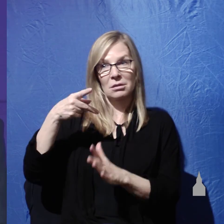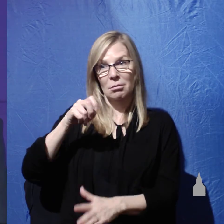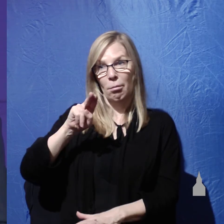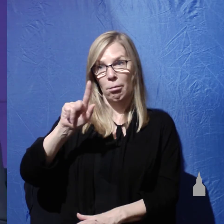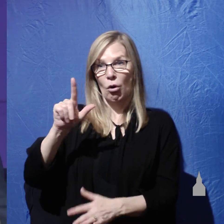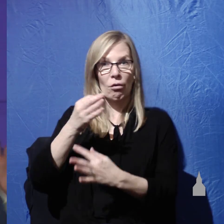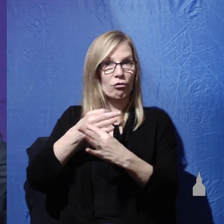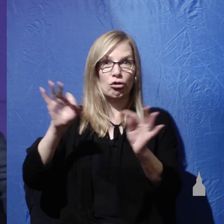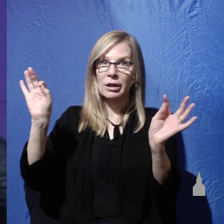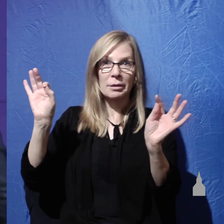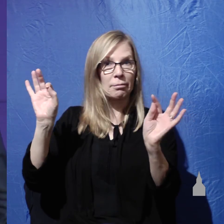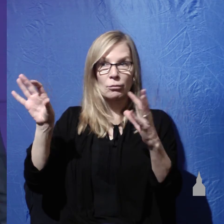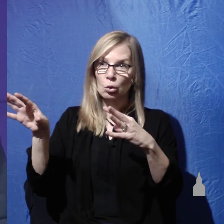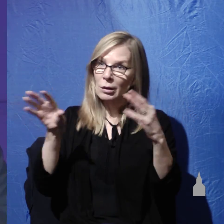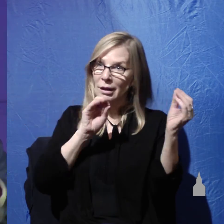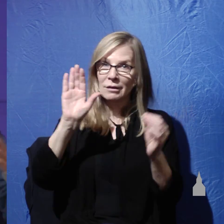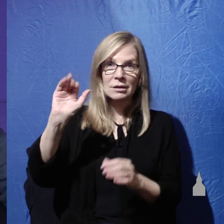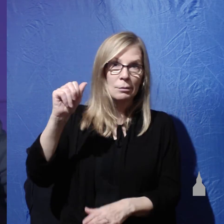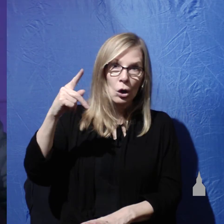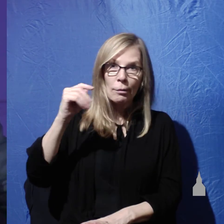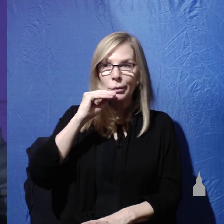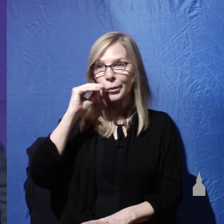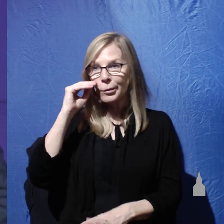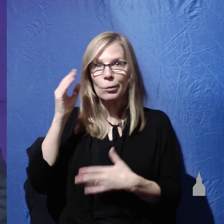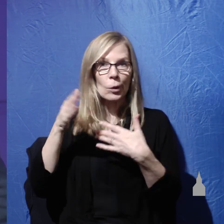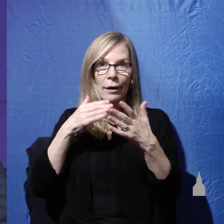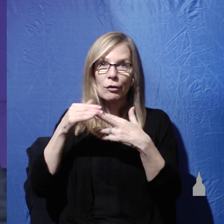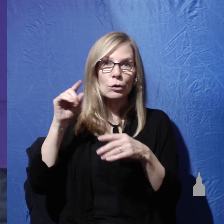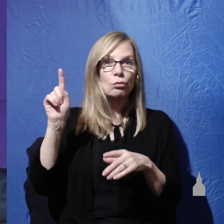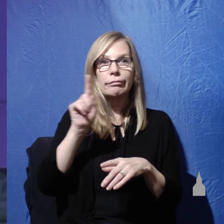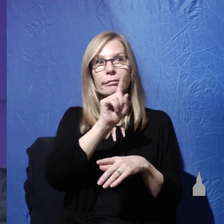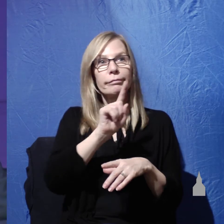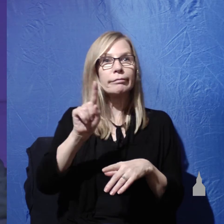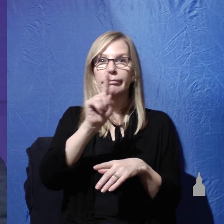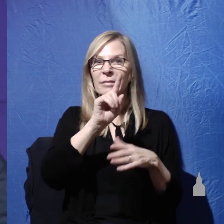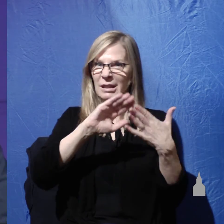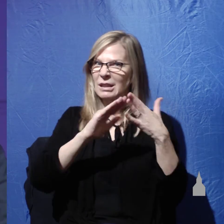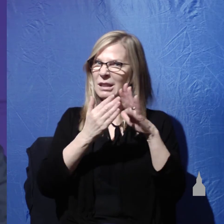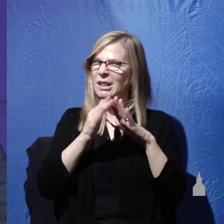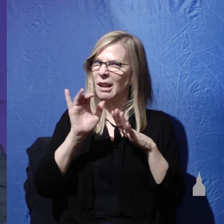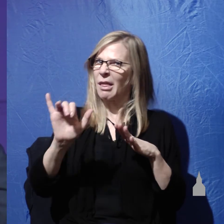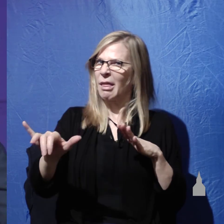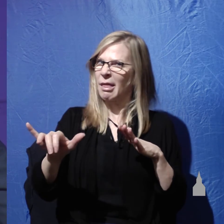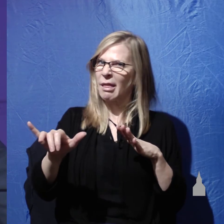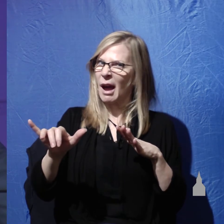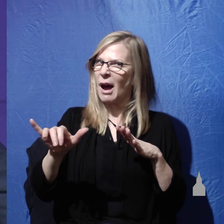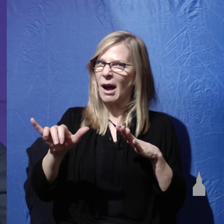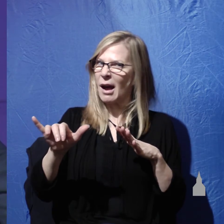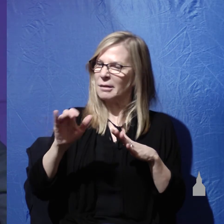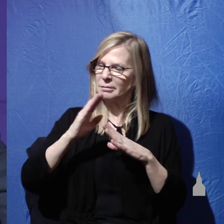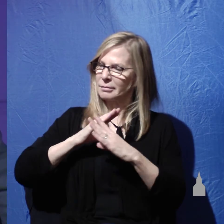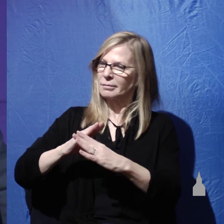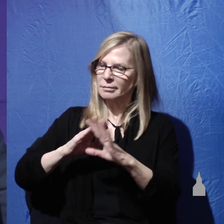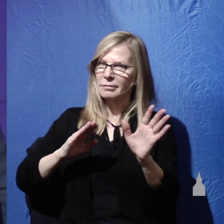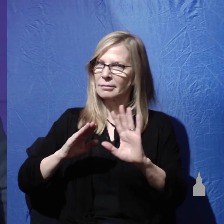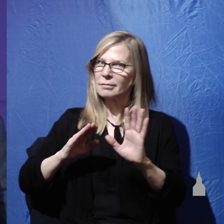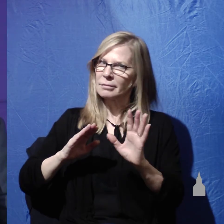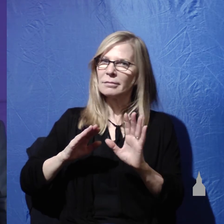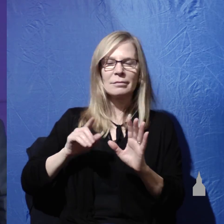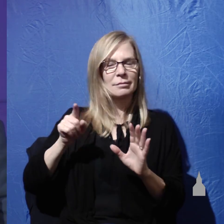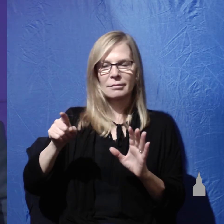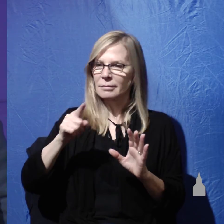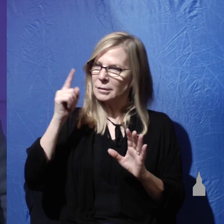freedom to leave his apartment, to move around the city of Rome, that was taken from him, since he would have